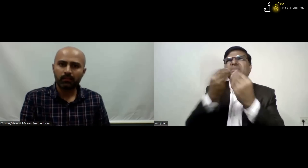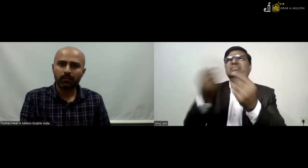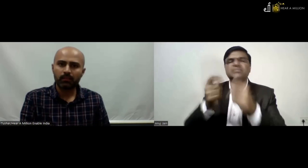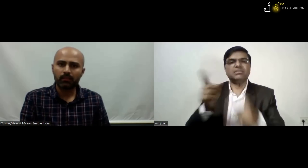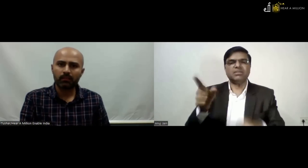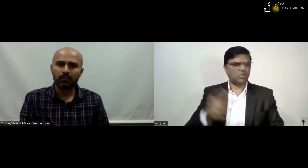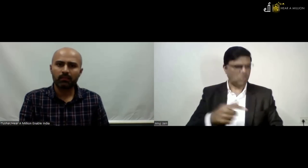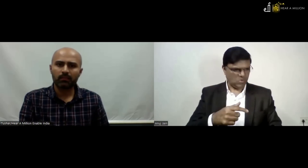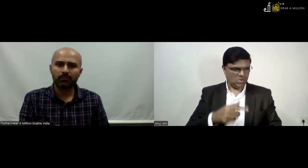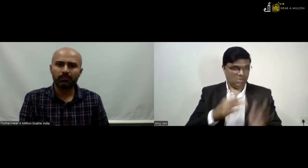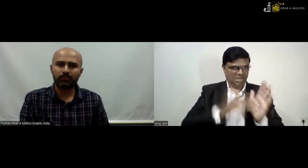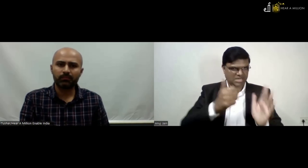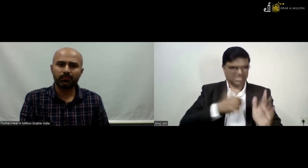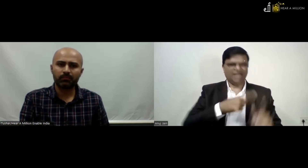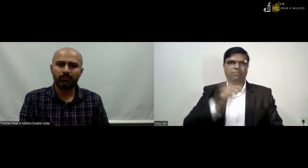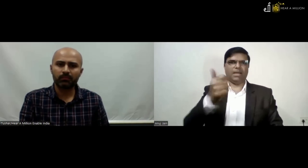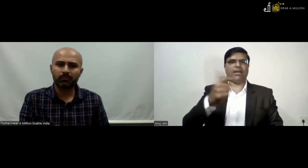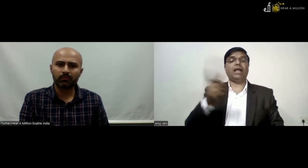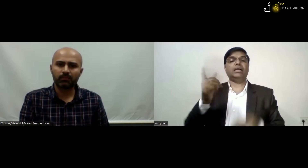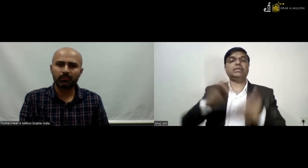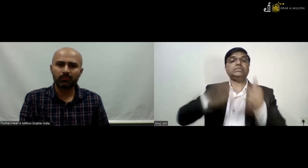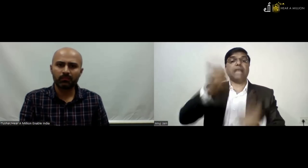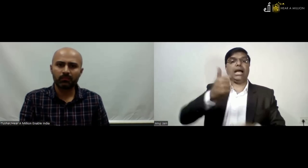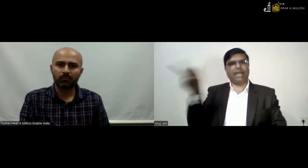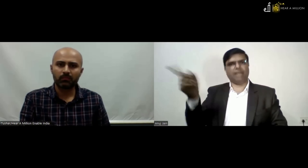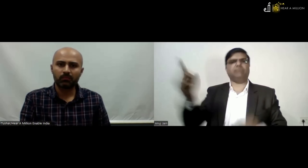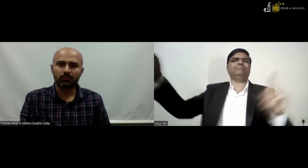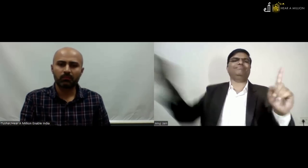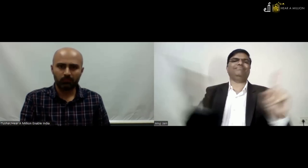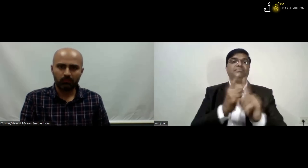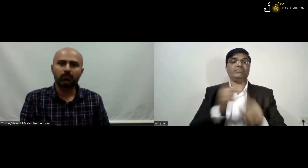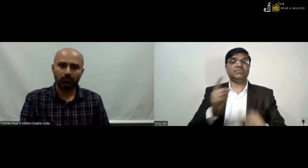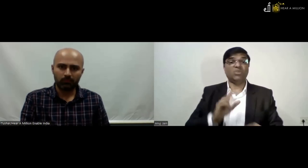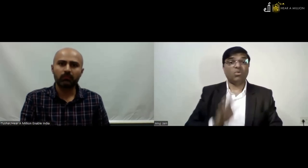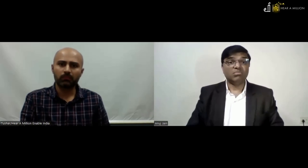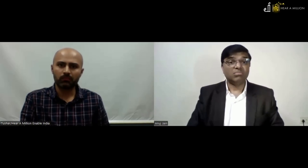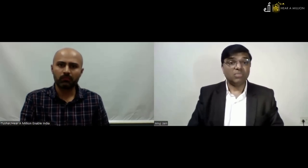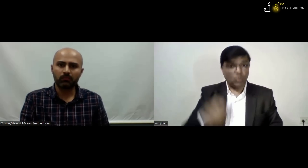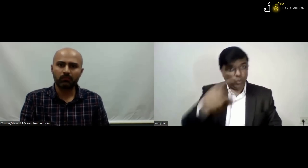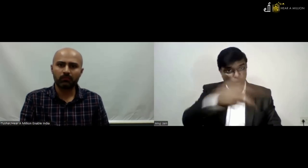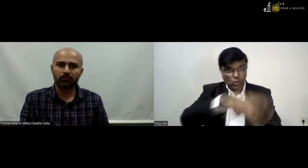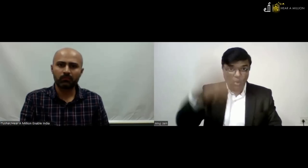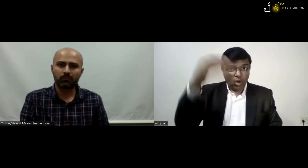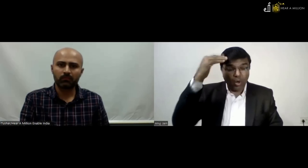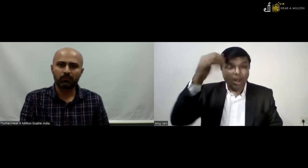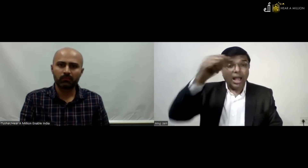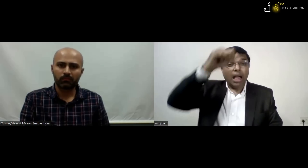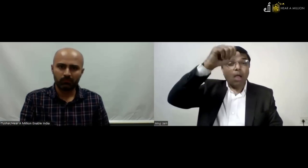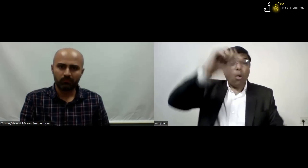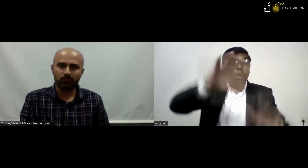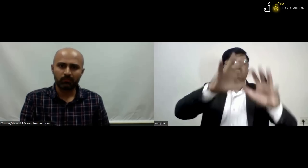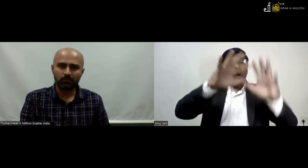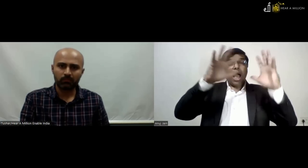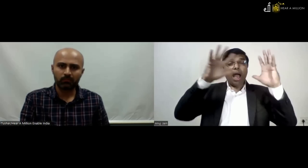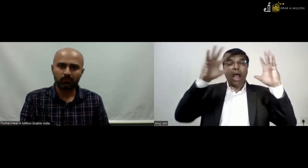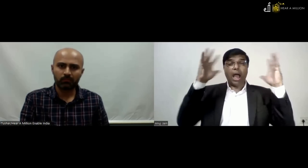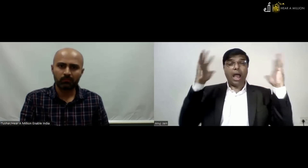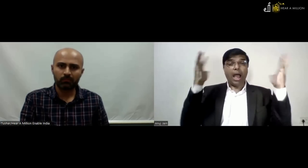Deaf connected with Nitin Gadkari, the Union Minister for Road Transport. And again, we spoke to